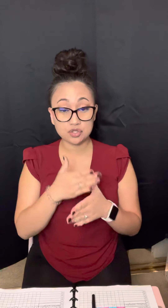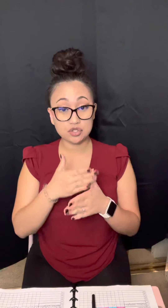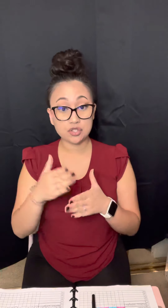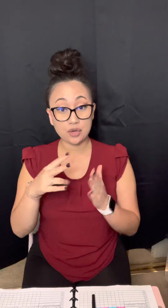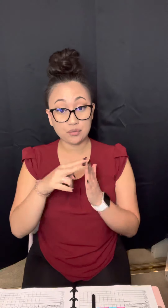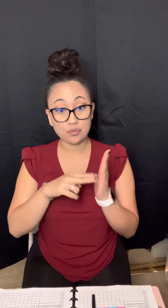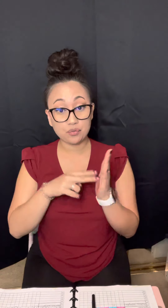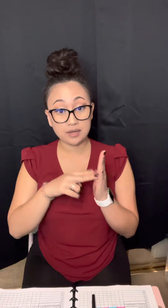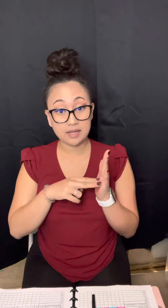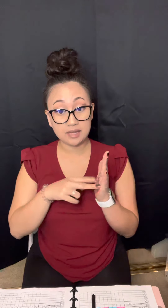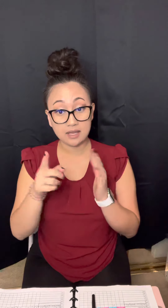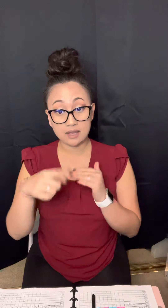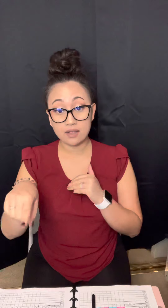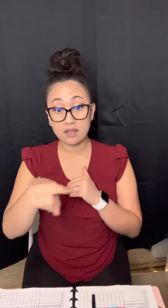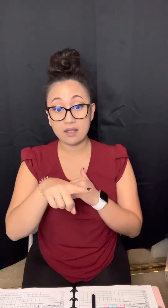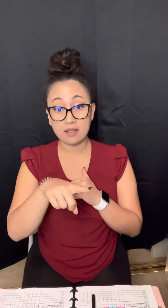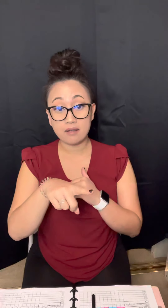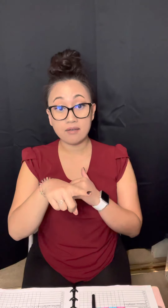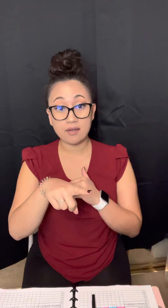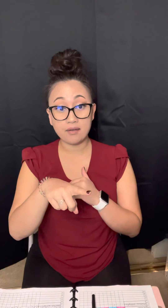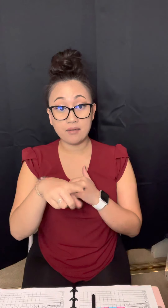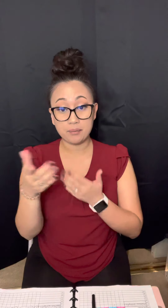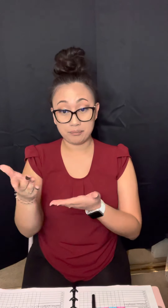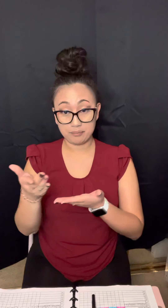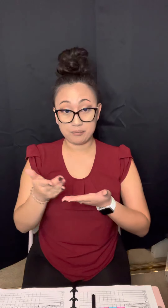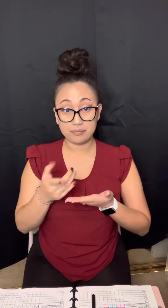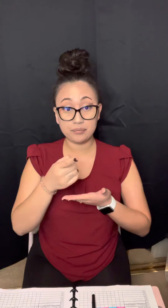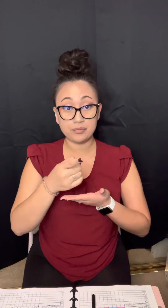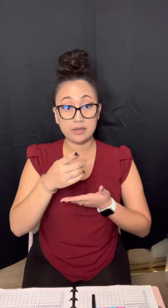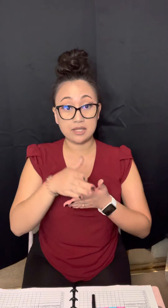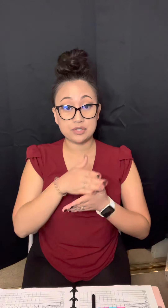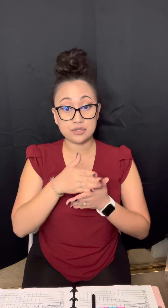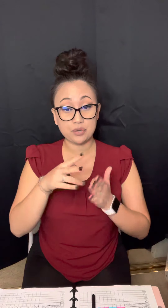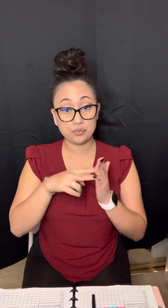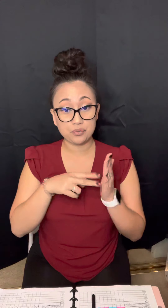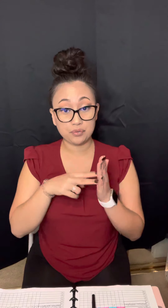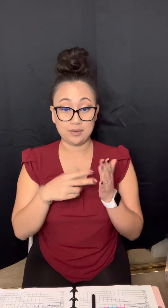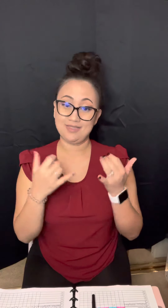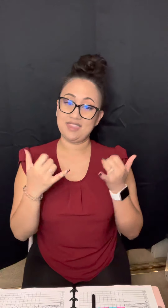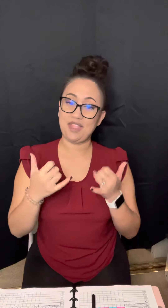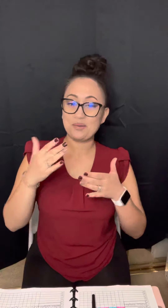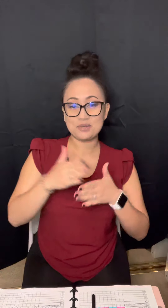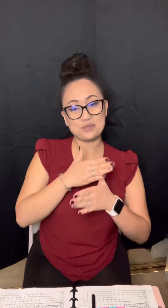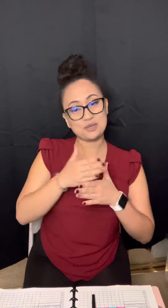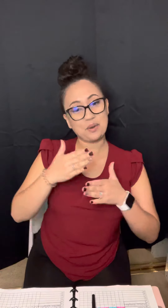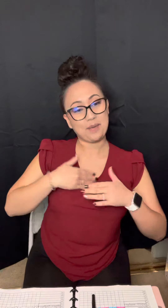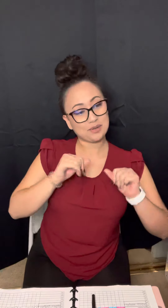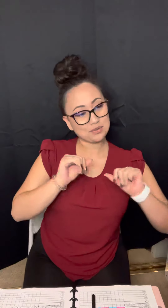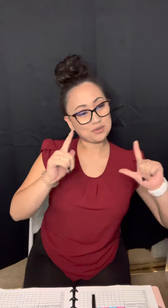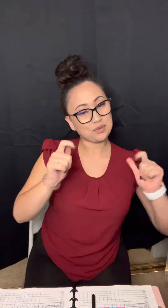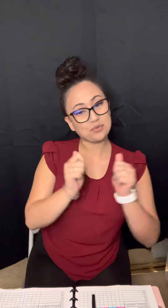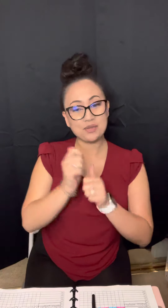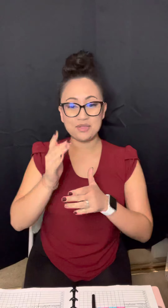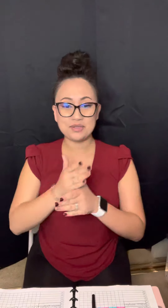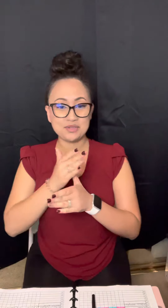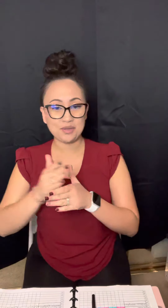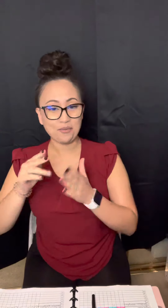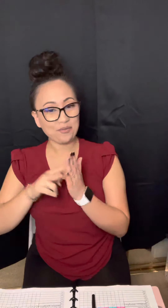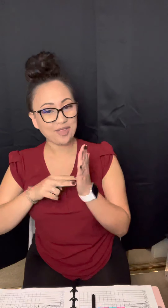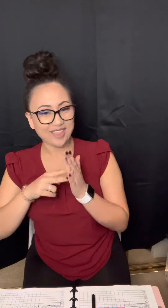your shared reading. I'm going to share my screen with my shared reading. That's funny.